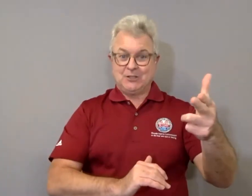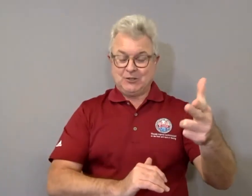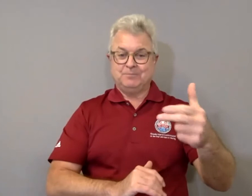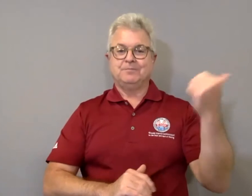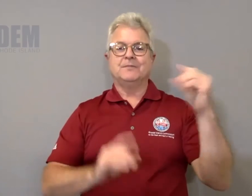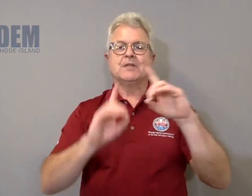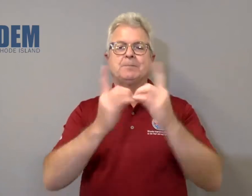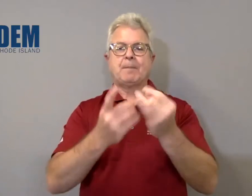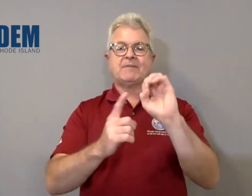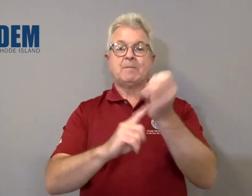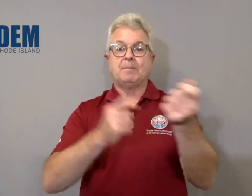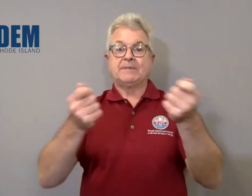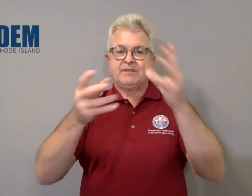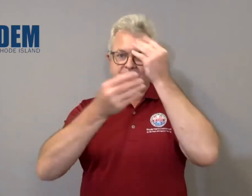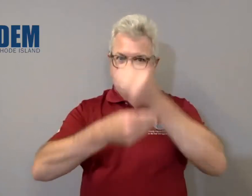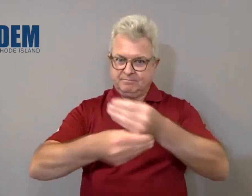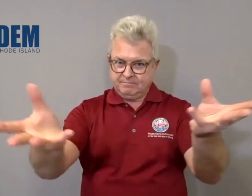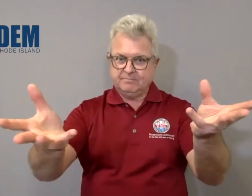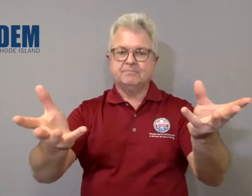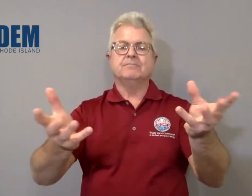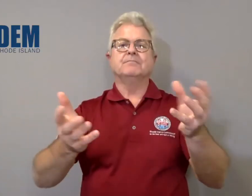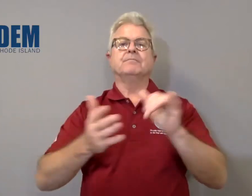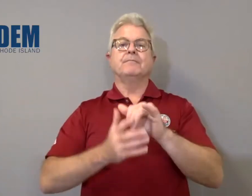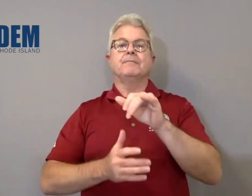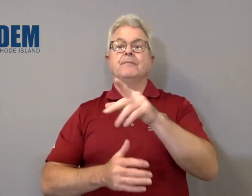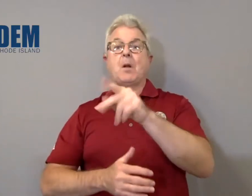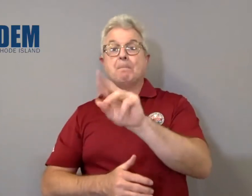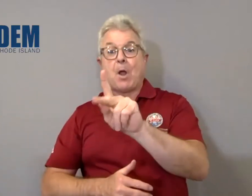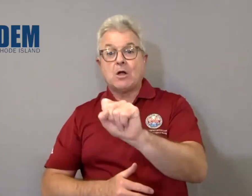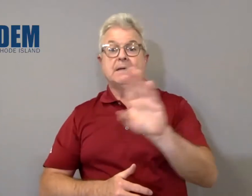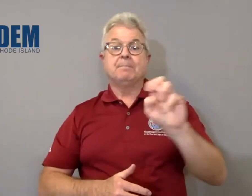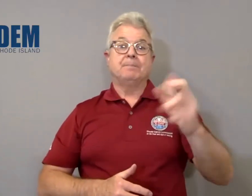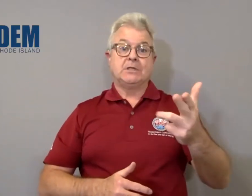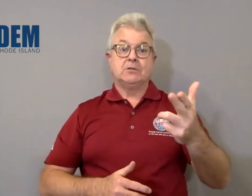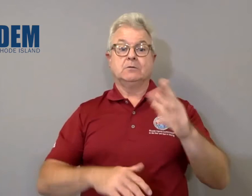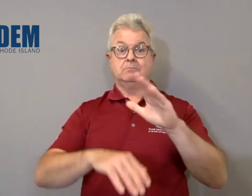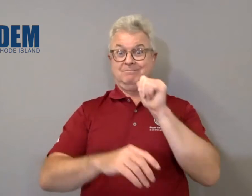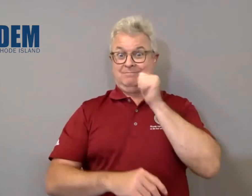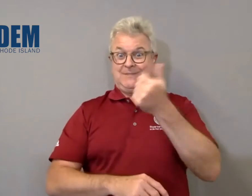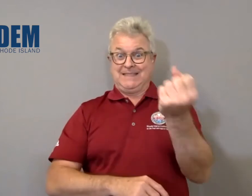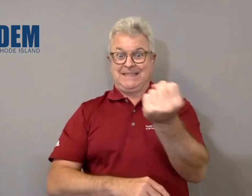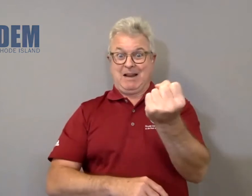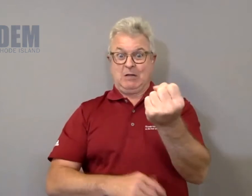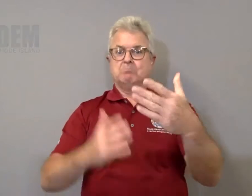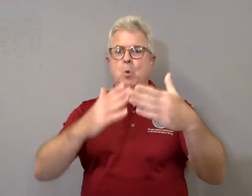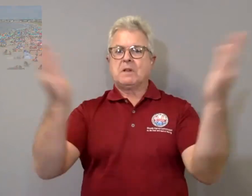Regarding state parks and beaches, the Department of Emergency Management is saying that parks and beaches